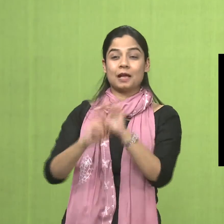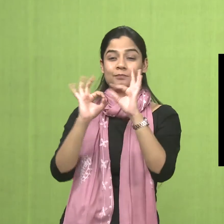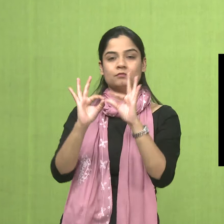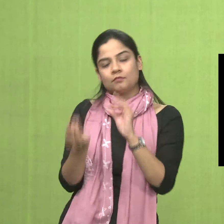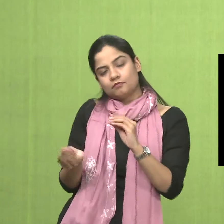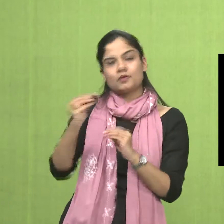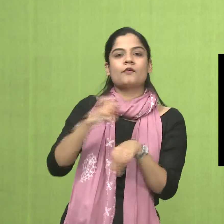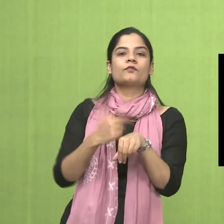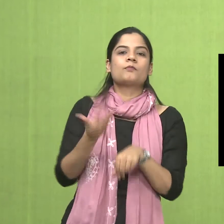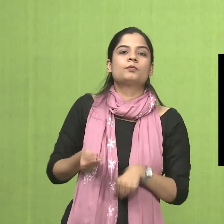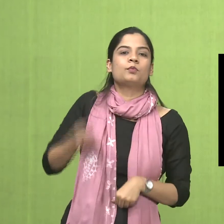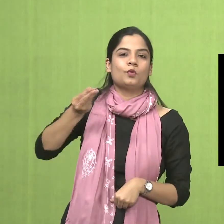Remember that.